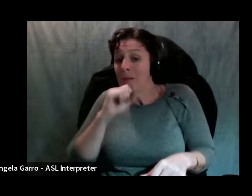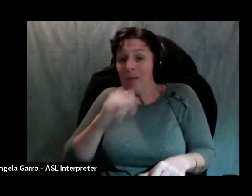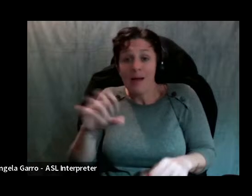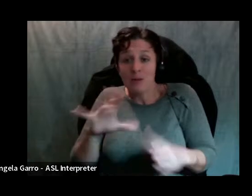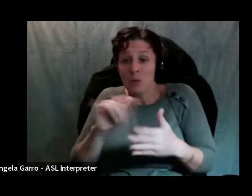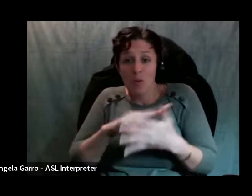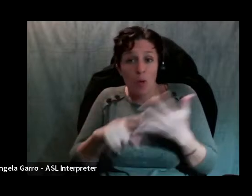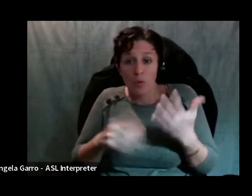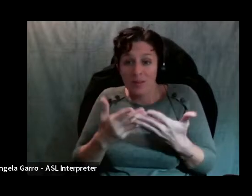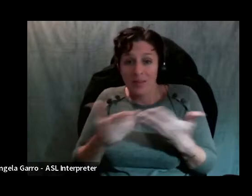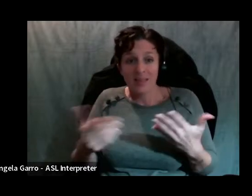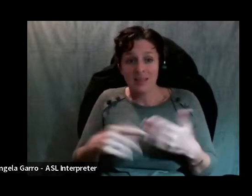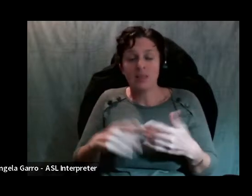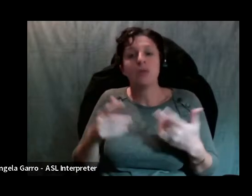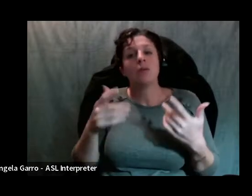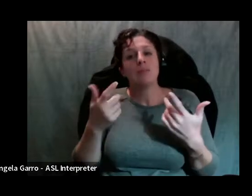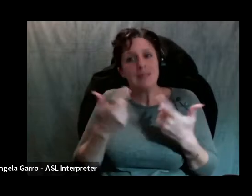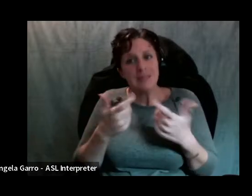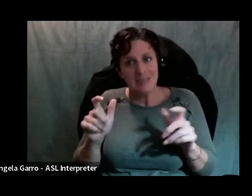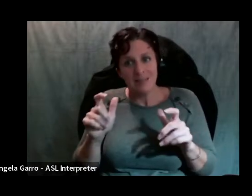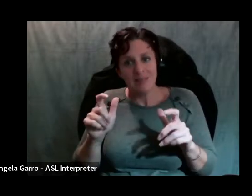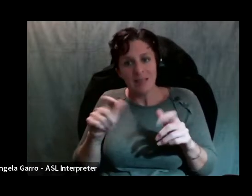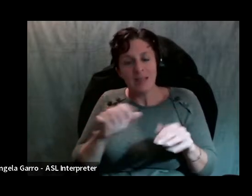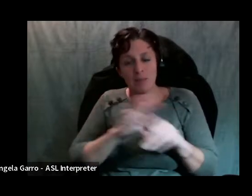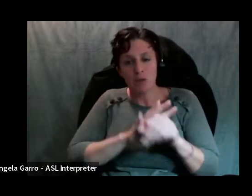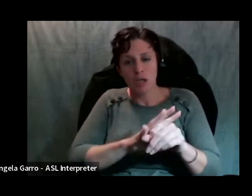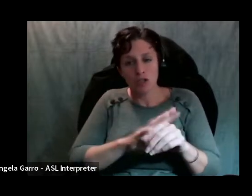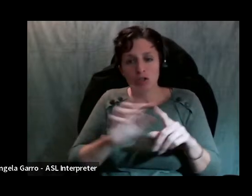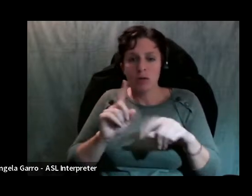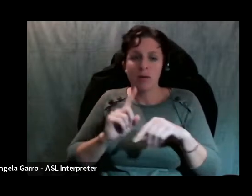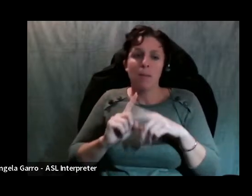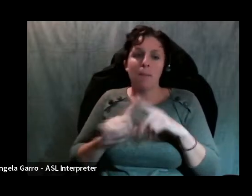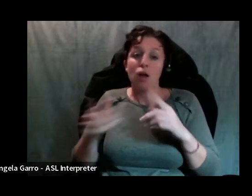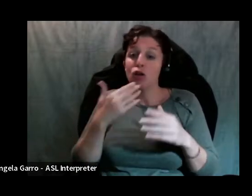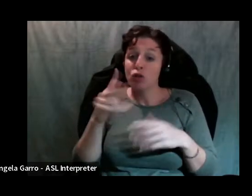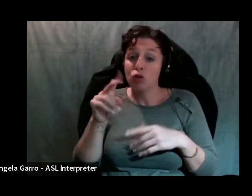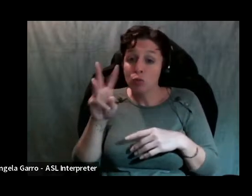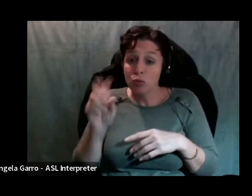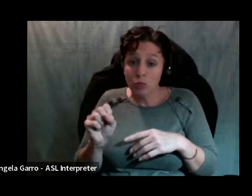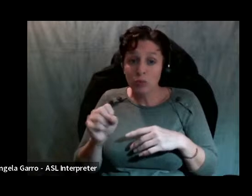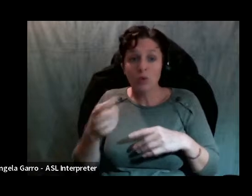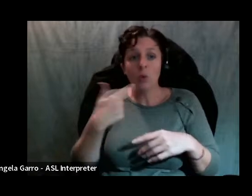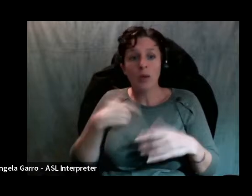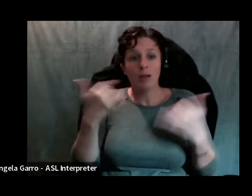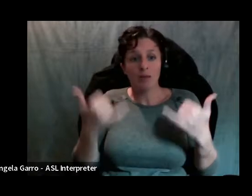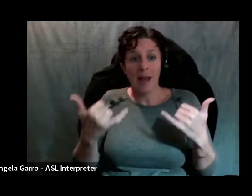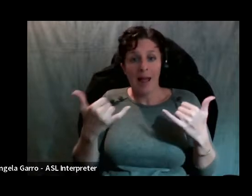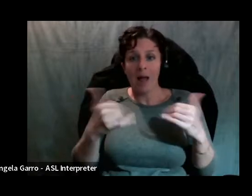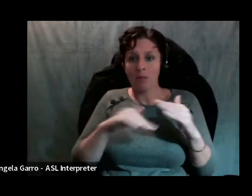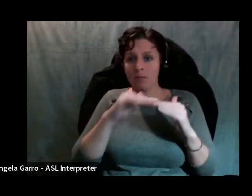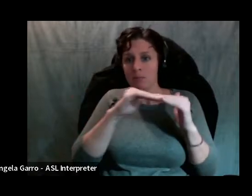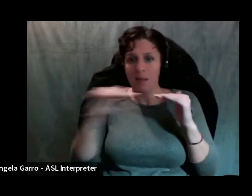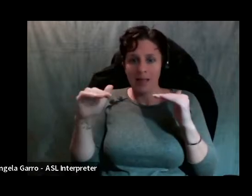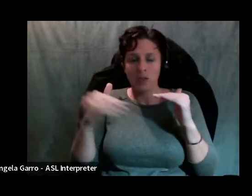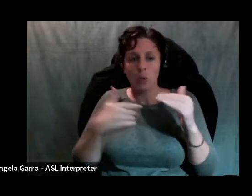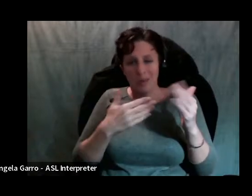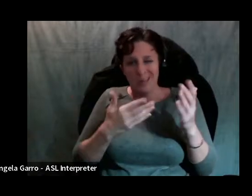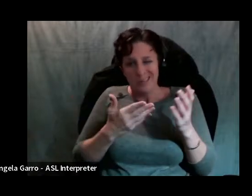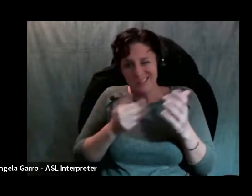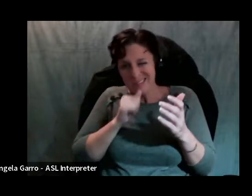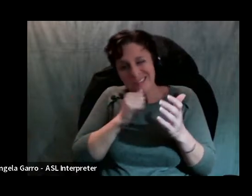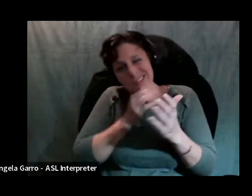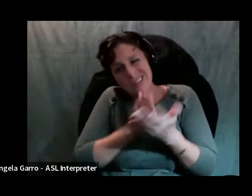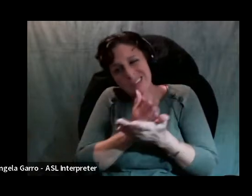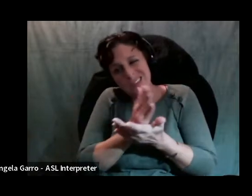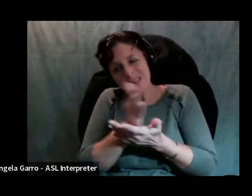So it has been a significant pressure, but the good news part of it is we are now at the plateau. We've Yeah, we're at the gotten plateau. through that.